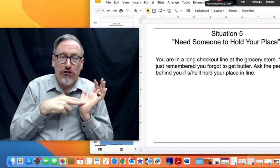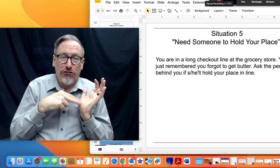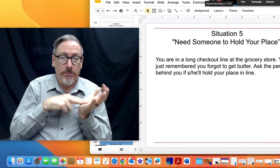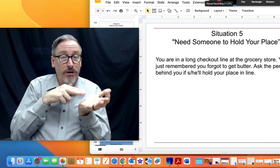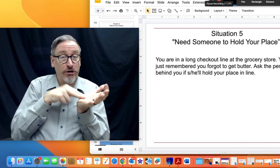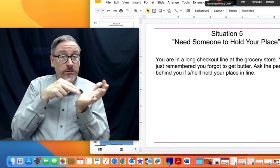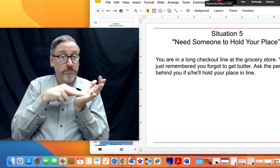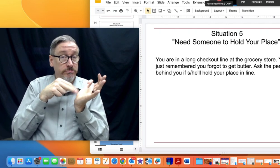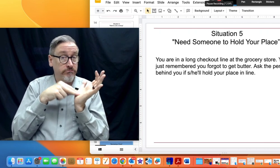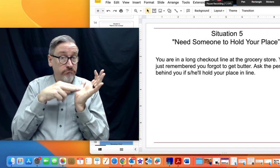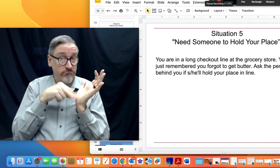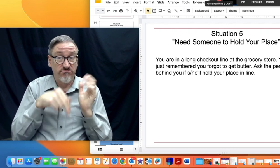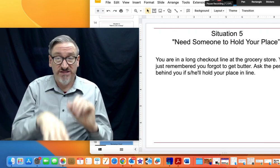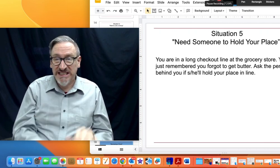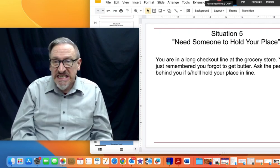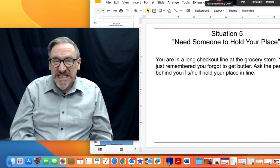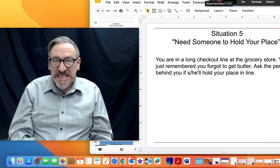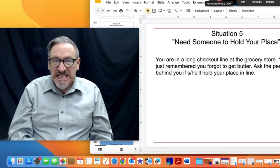Butter.